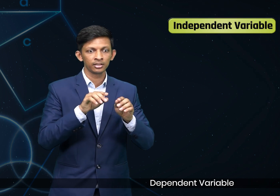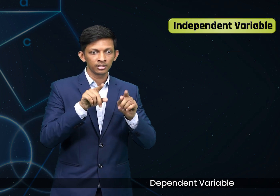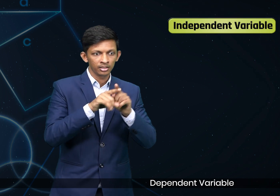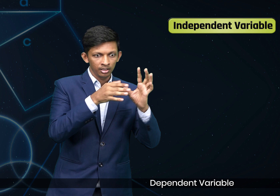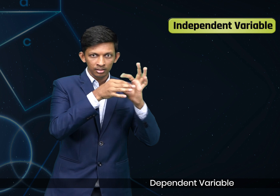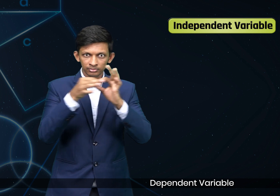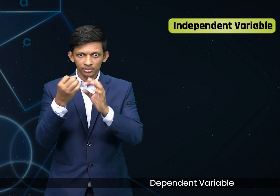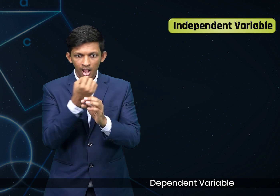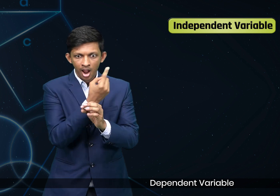Dependent variable.